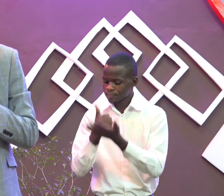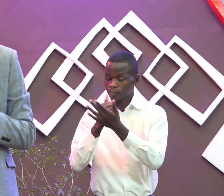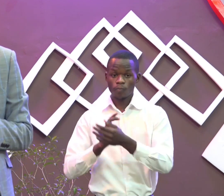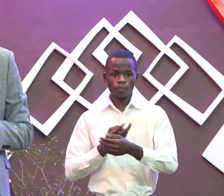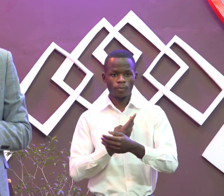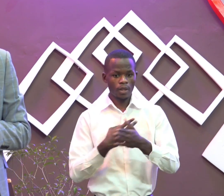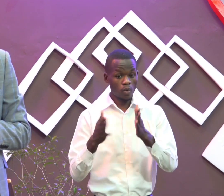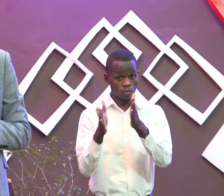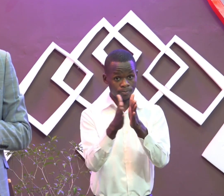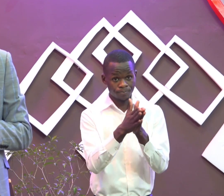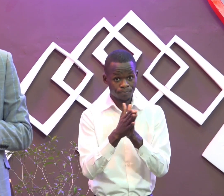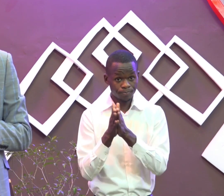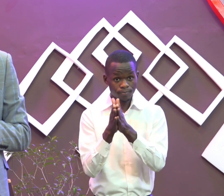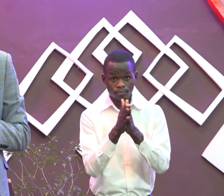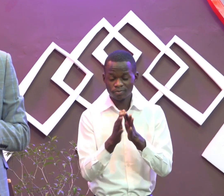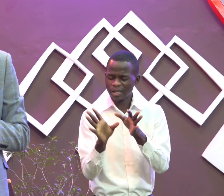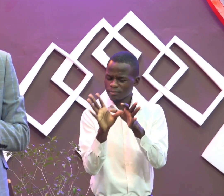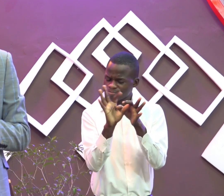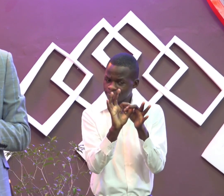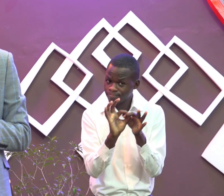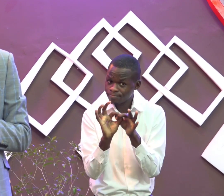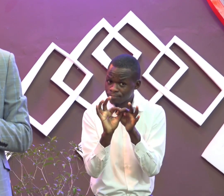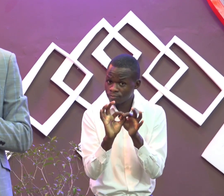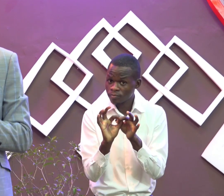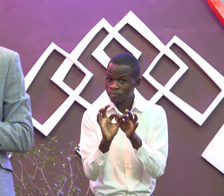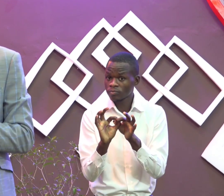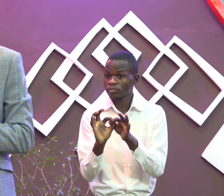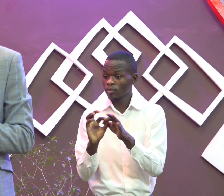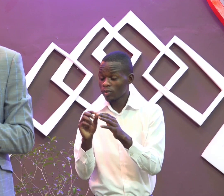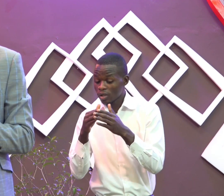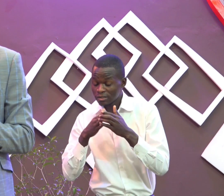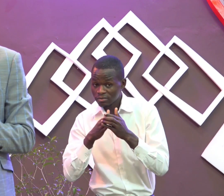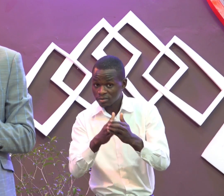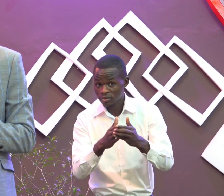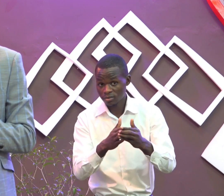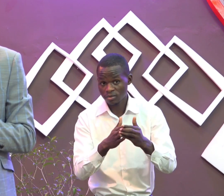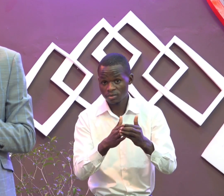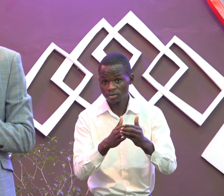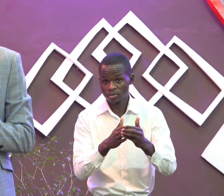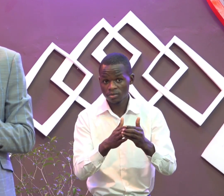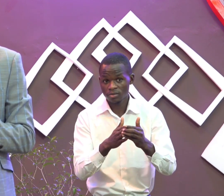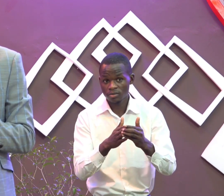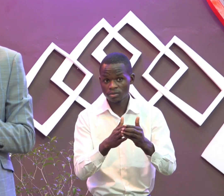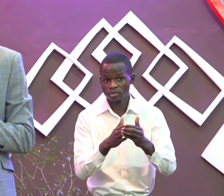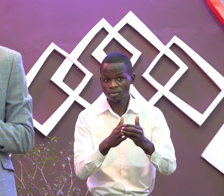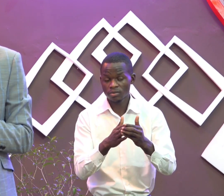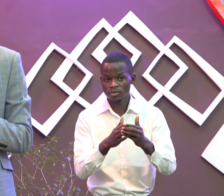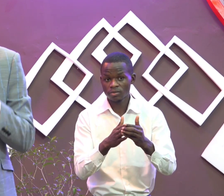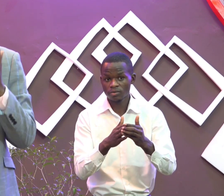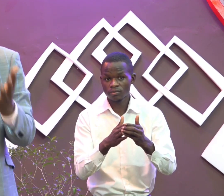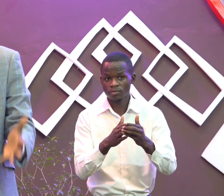awamu. What will help us to remain together? Ngaba kulembeze. As leaders. Kwe